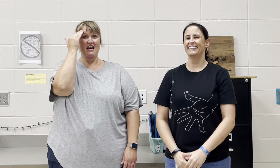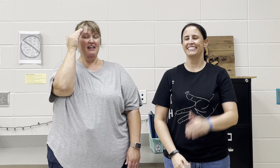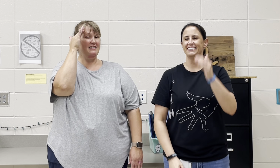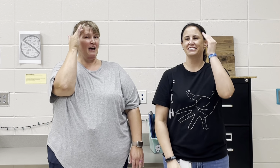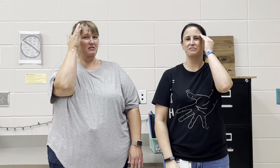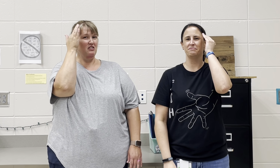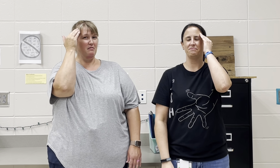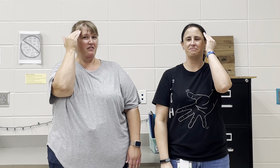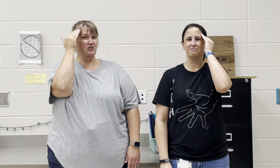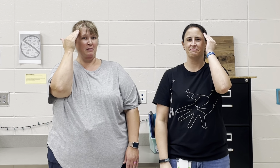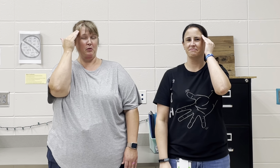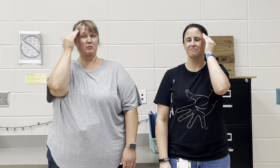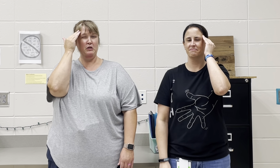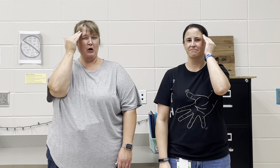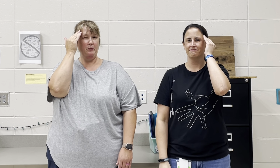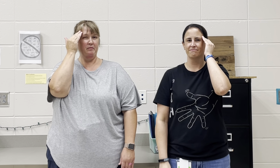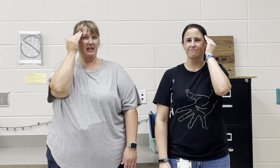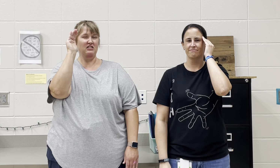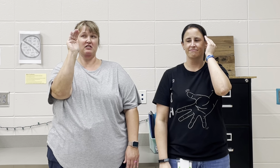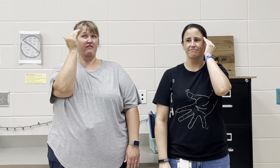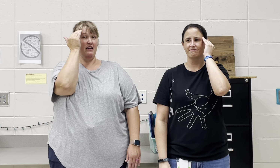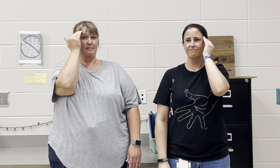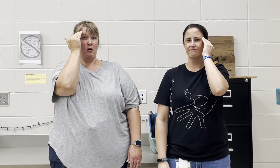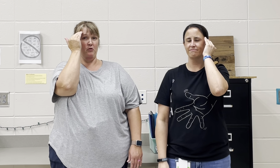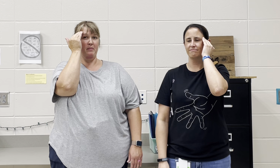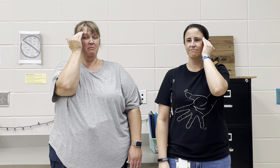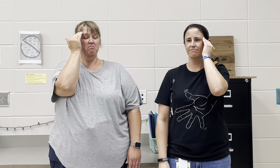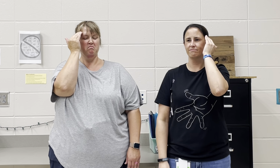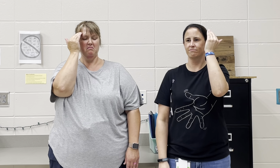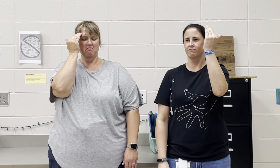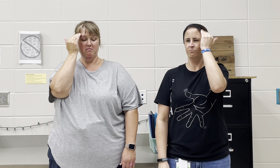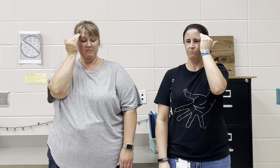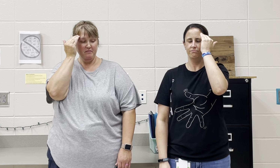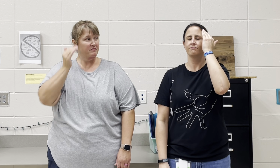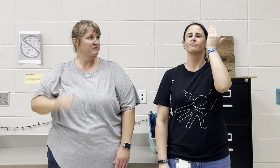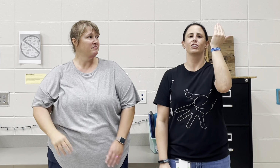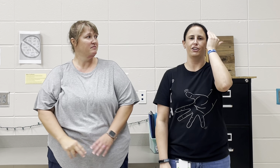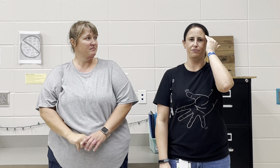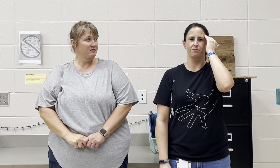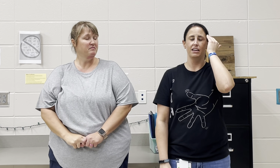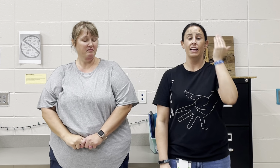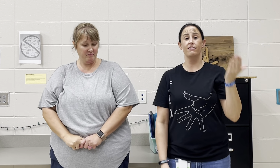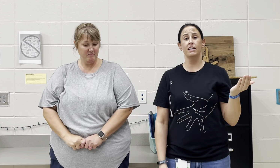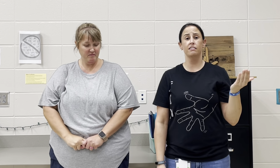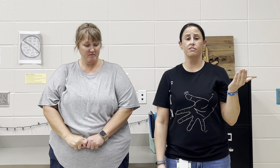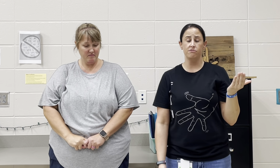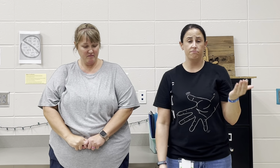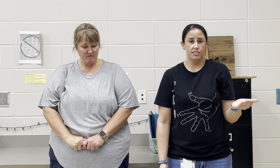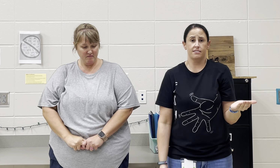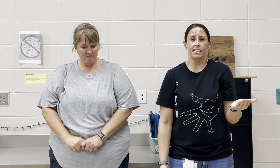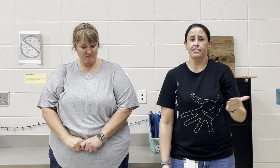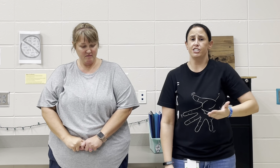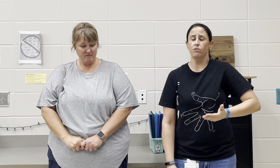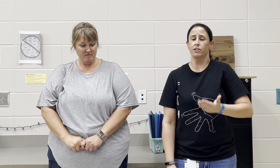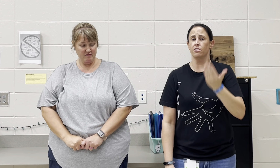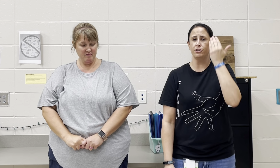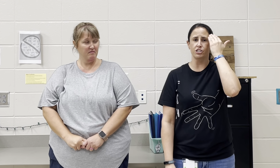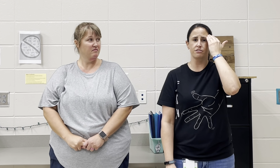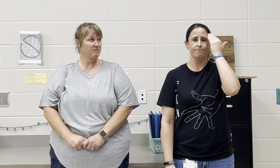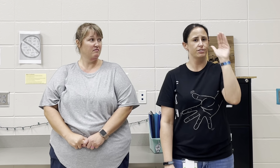and it taps just above your temple. No, and it's just a very small movement. No. And then to sign don't know, you just turn